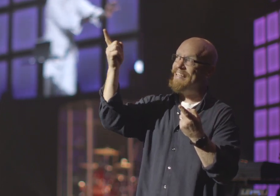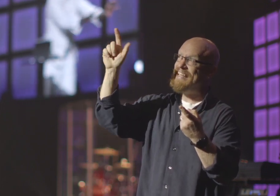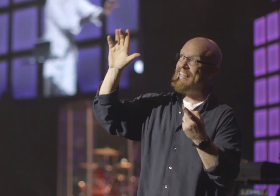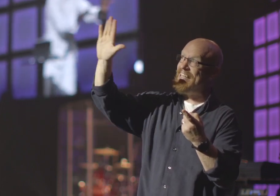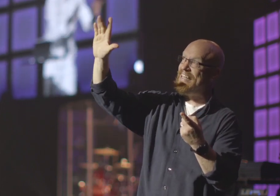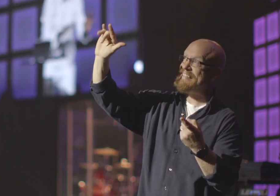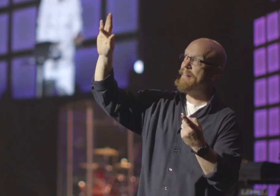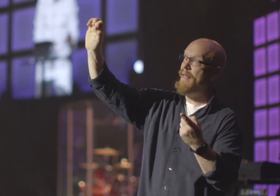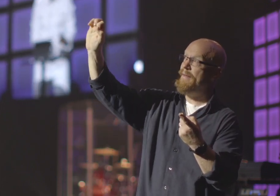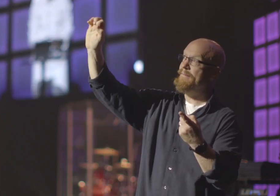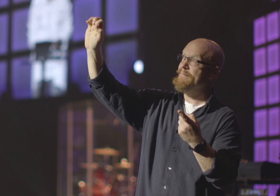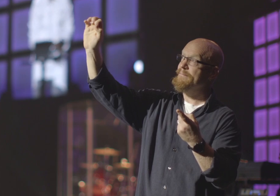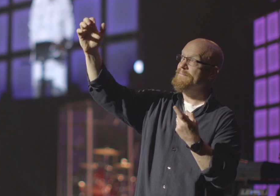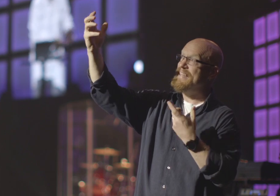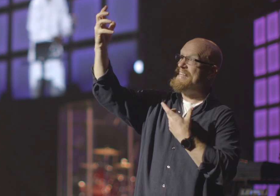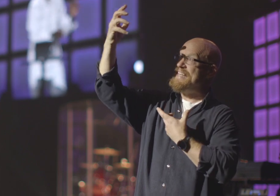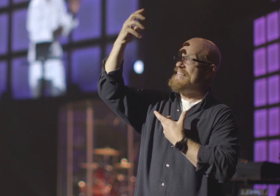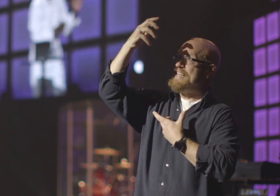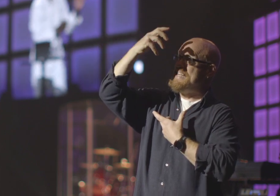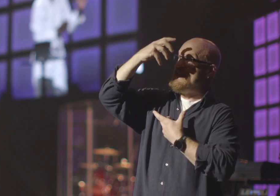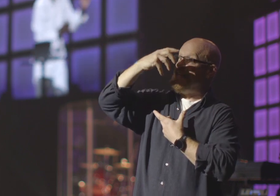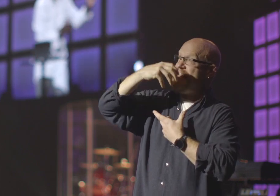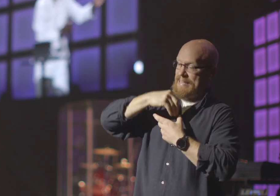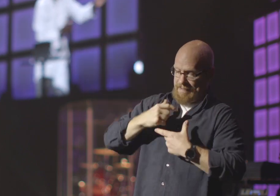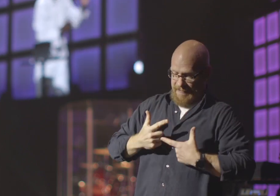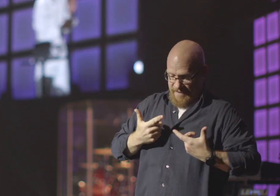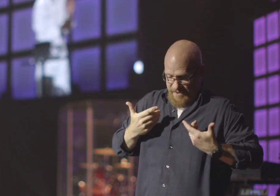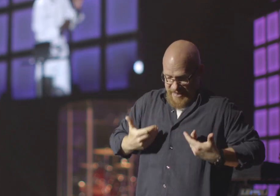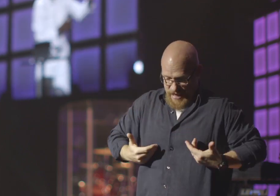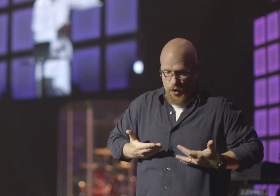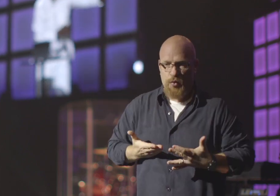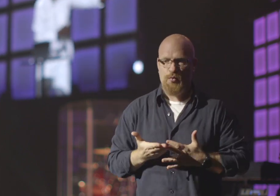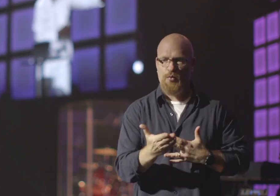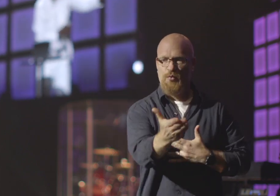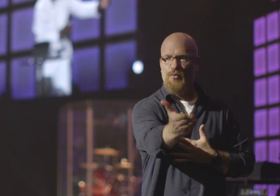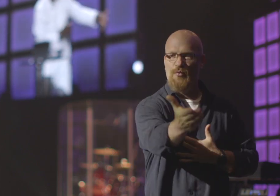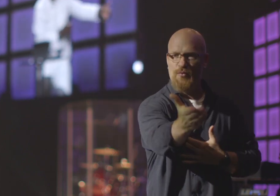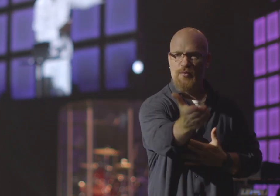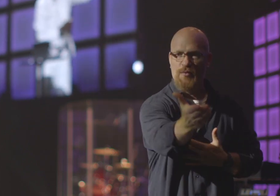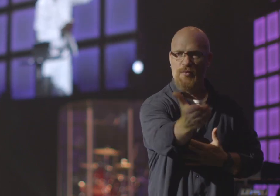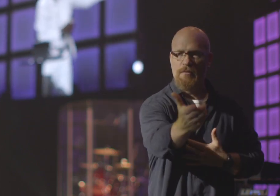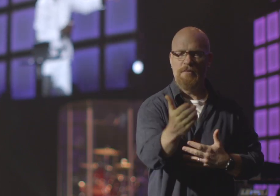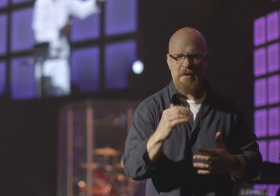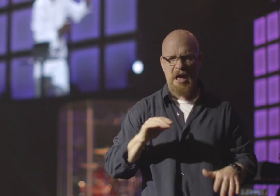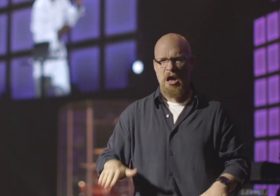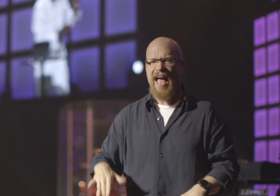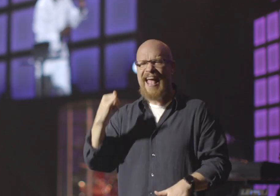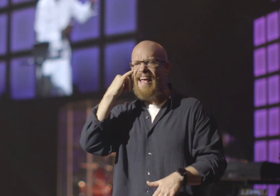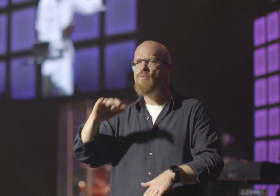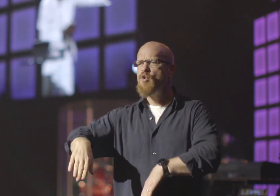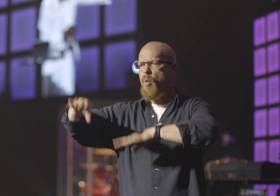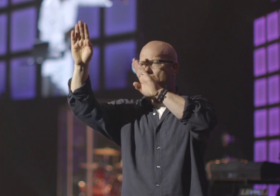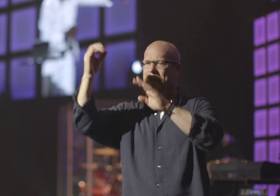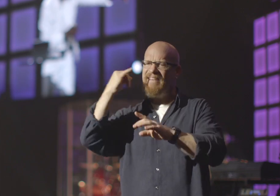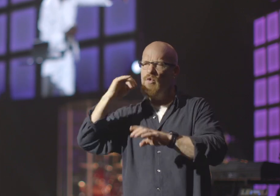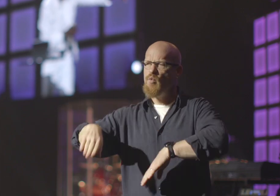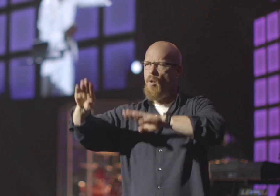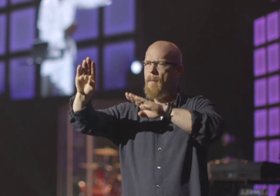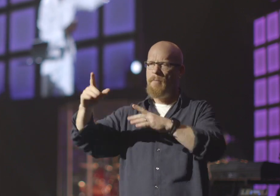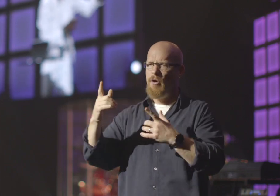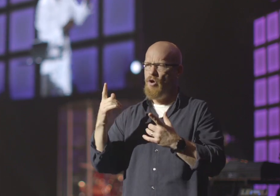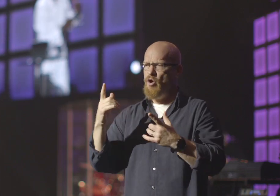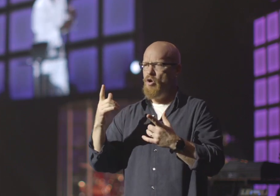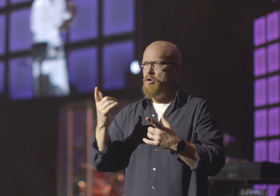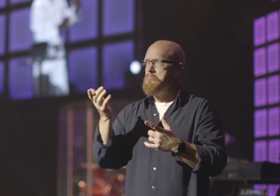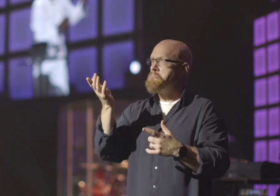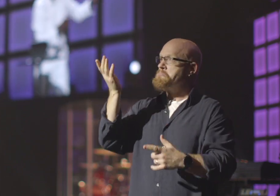life through you. In other words, I grew up with, let's just say I grew up with Rob. I mean, it looks like the same guy.